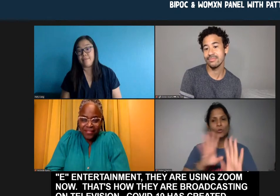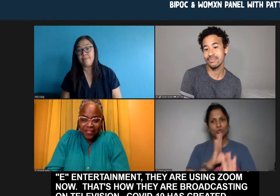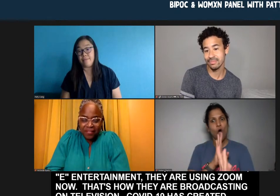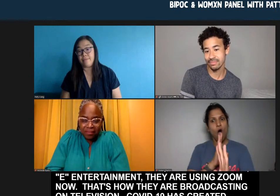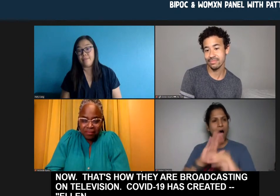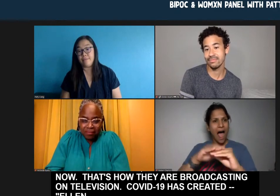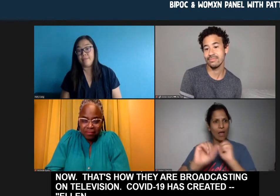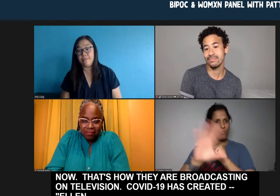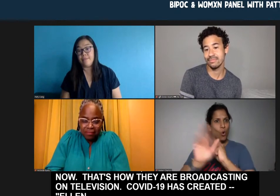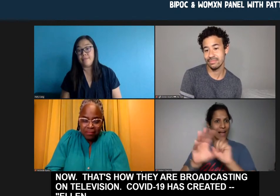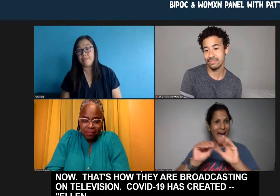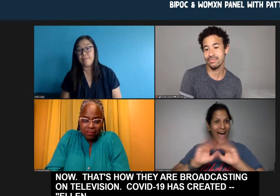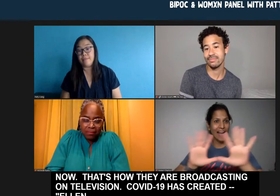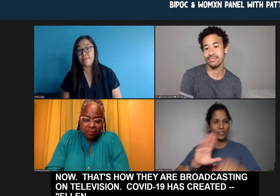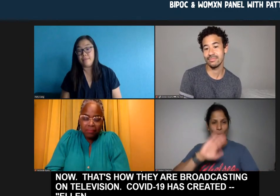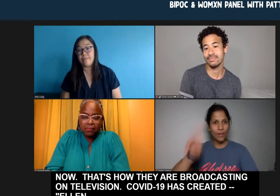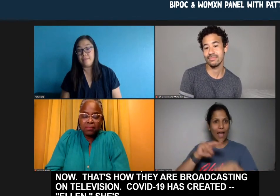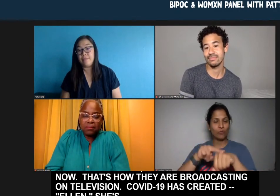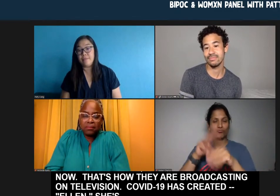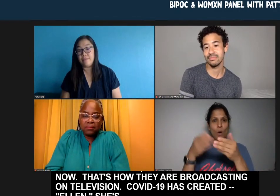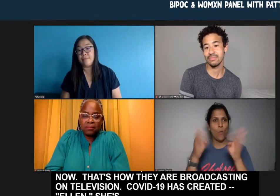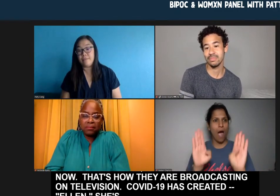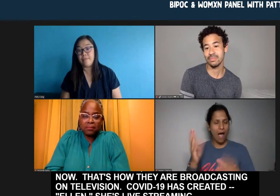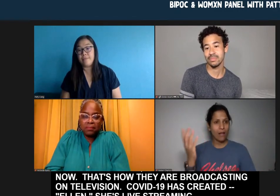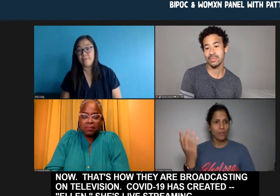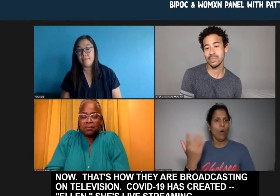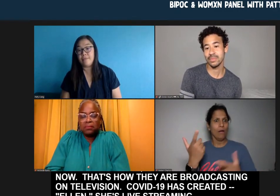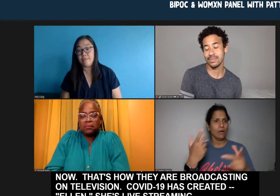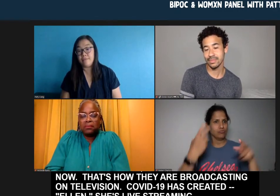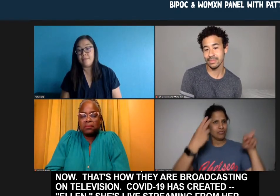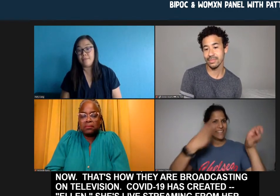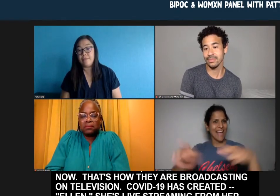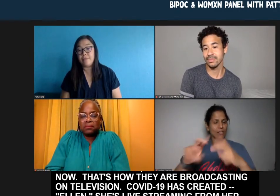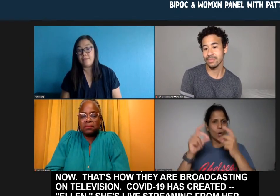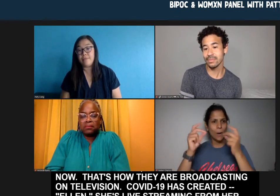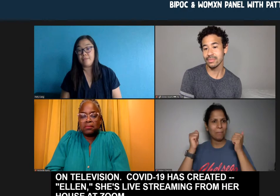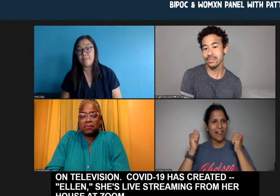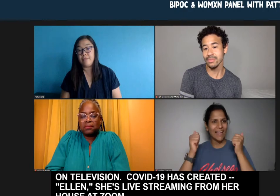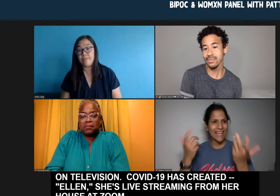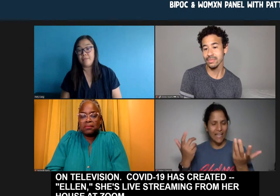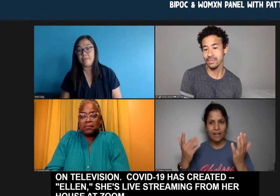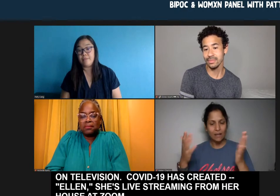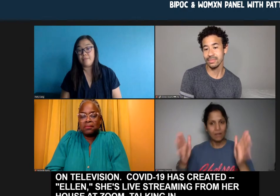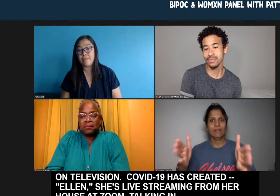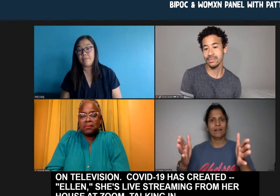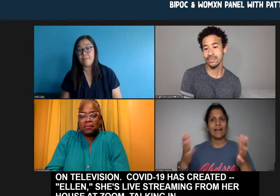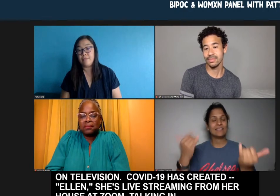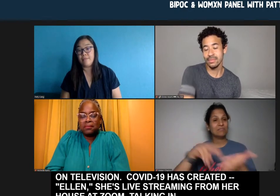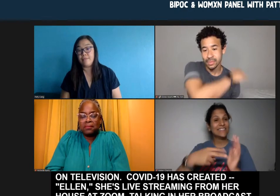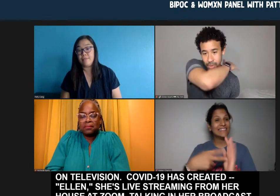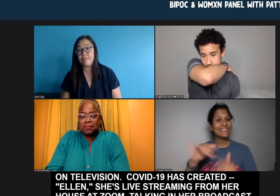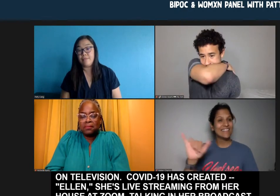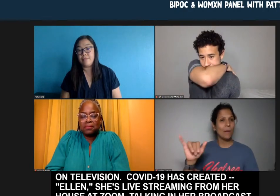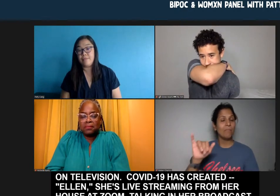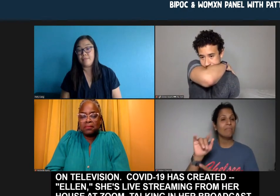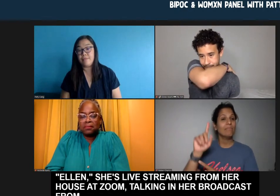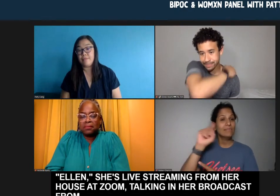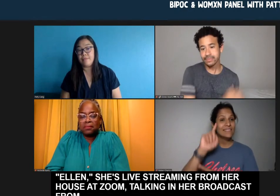at Zoom, you know, talking in her broadcast from her home. So that we had to all transition immediately.